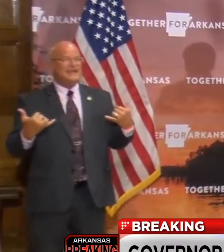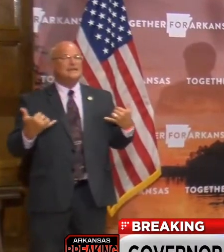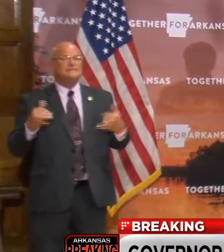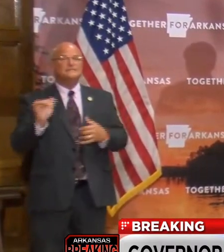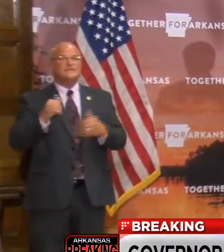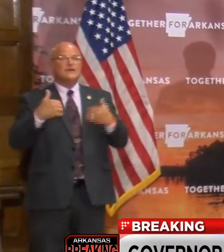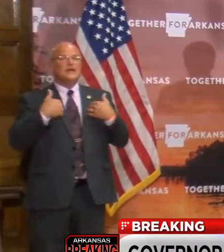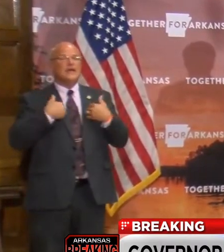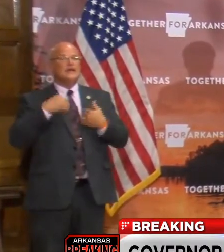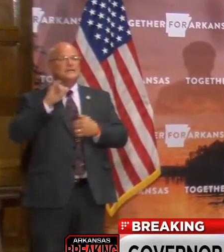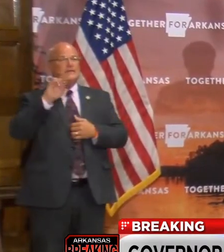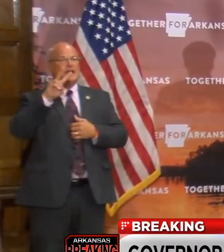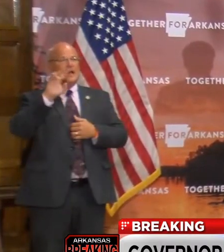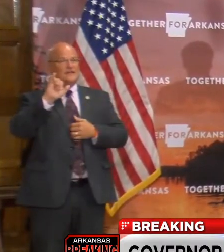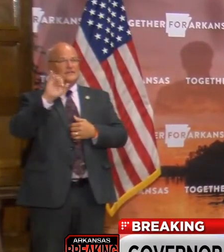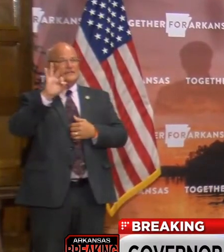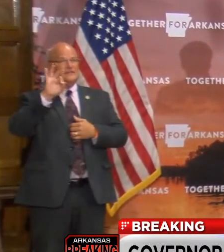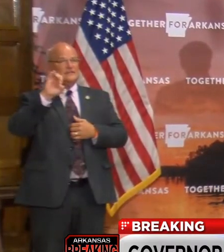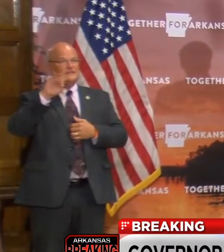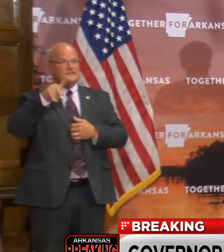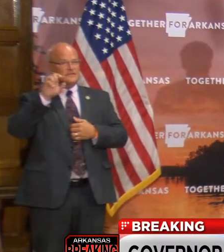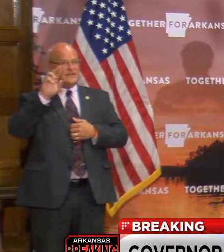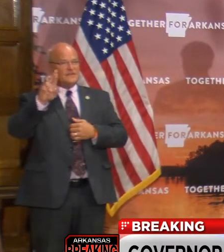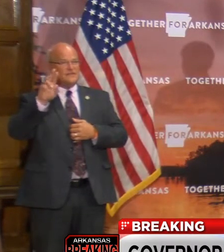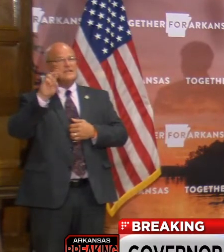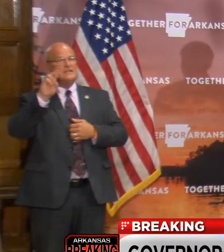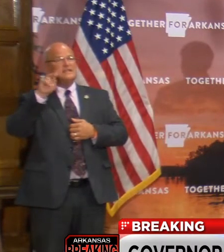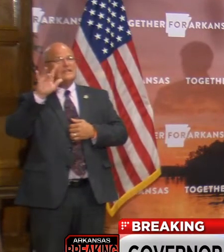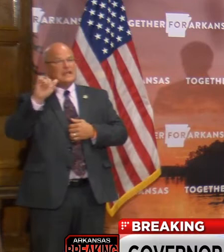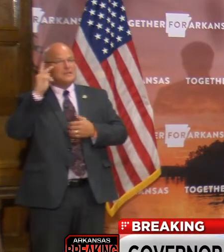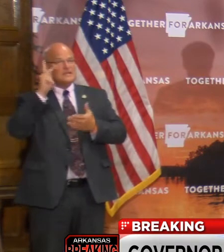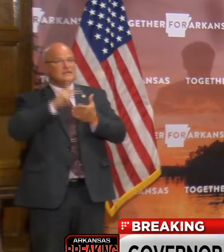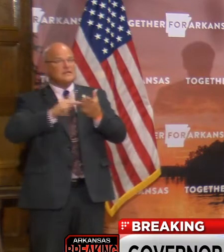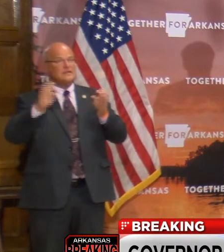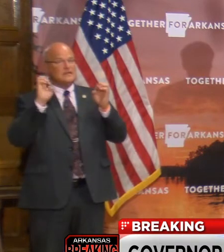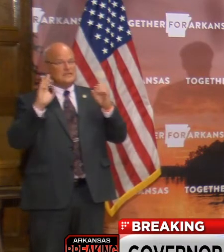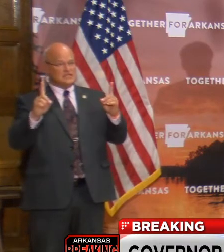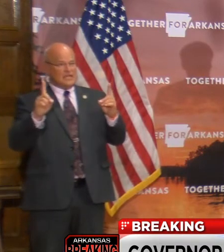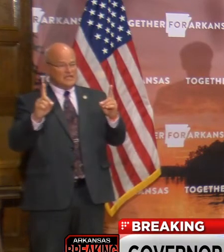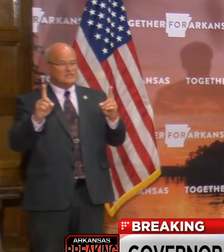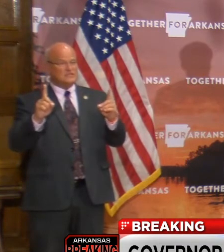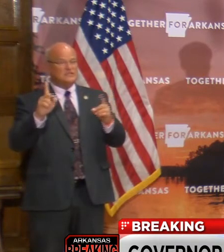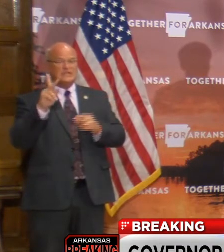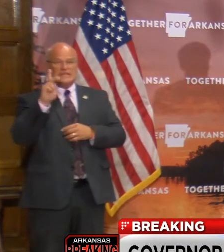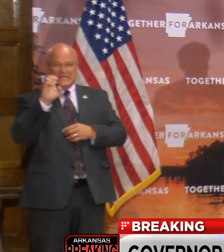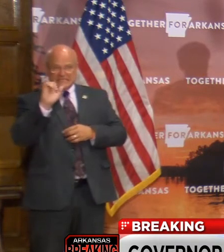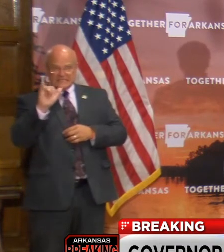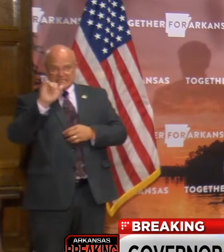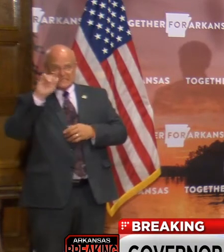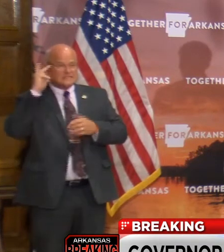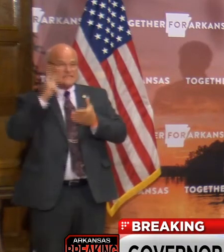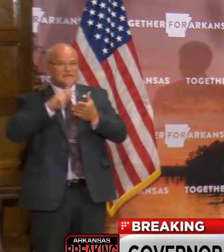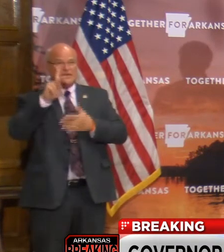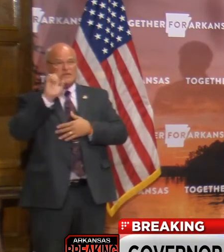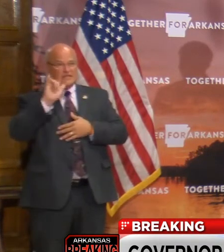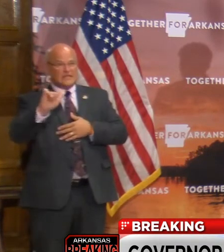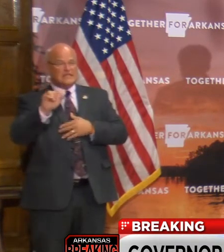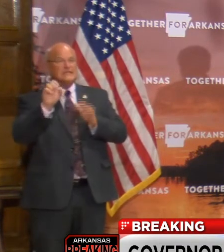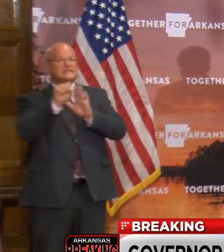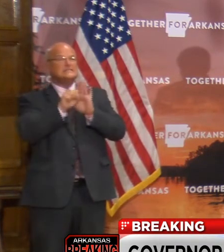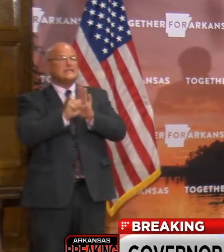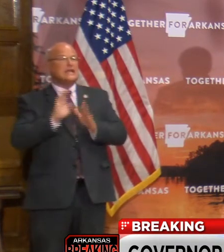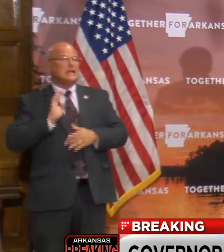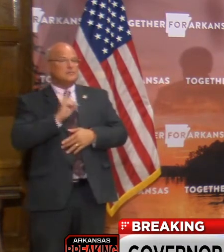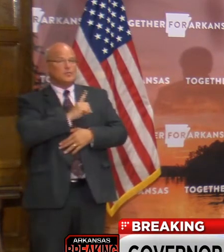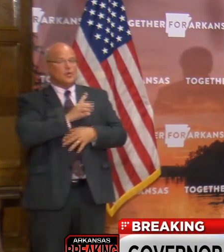have Dr. Ivy Pfeffer, who is the Deputy Secretary of Education. Secretary Key is at the State Board meeting, and